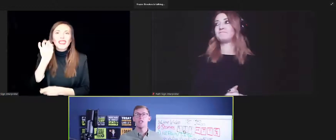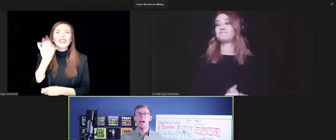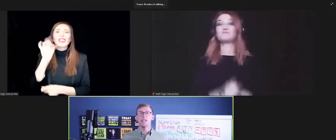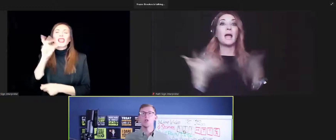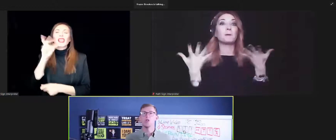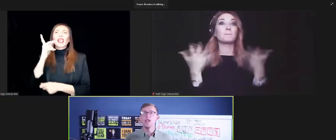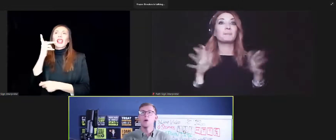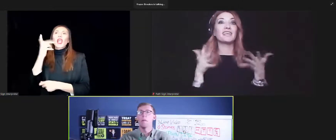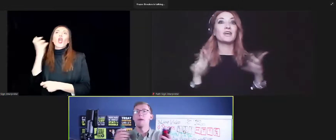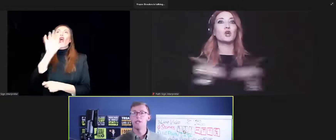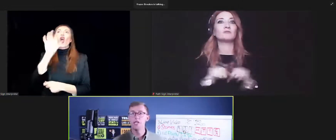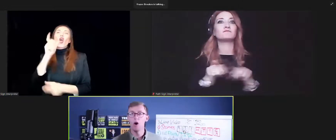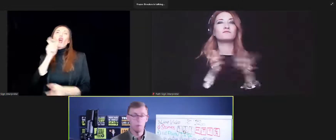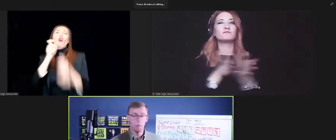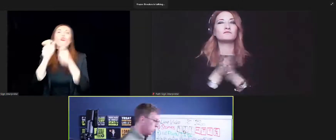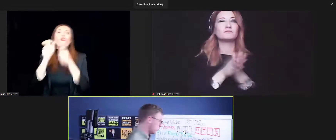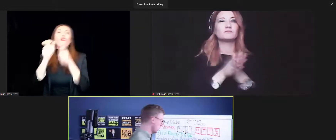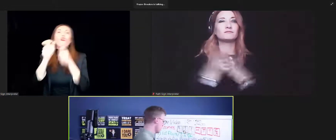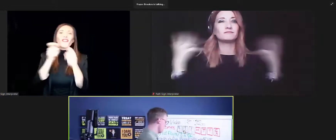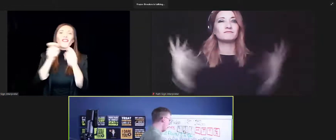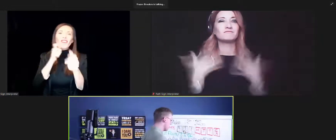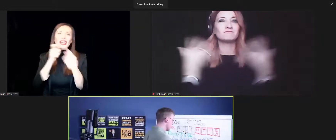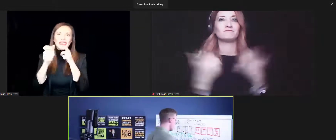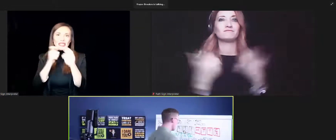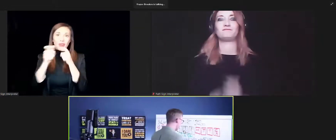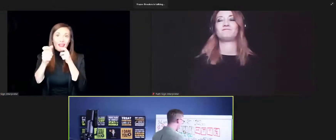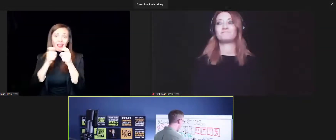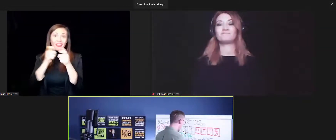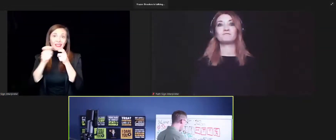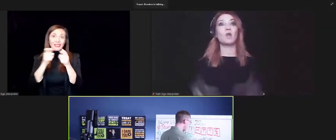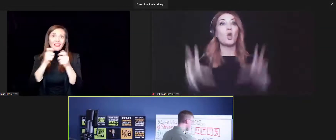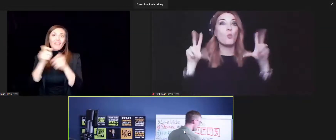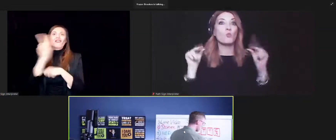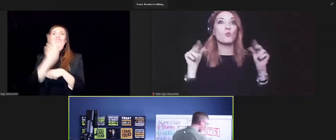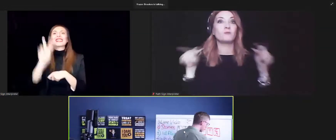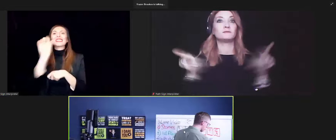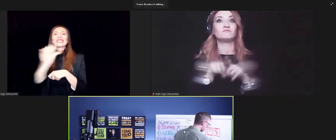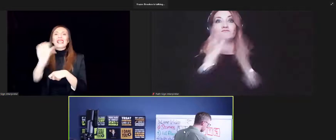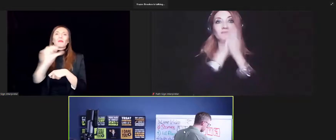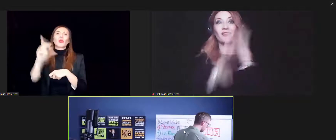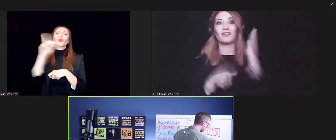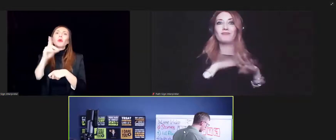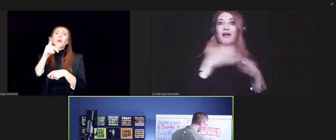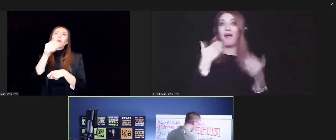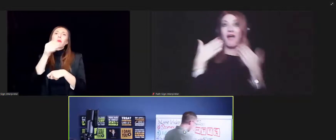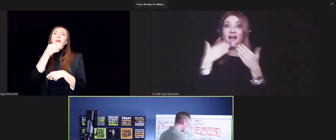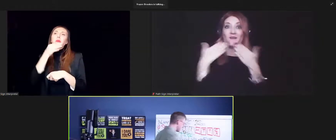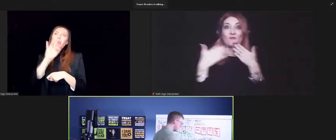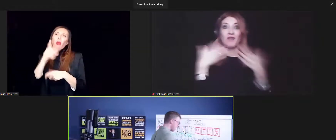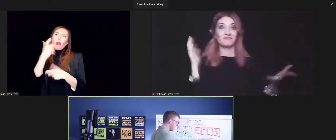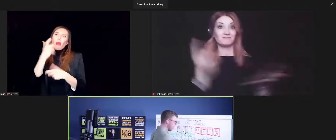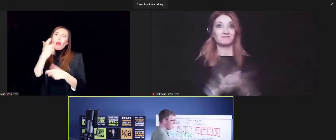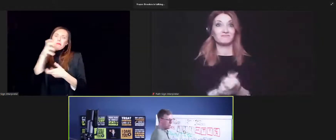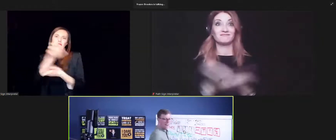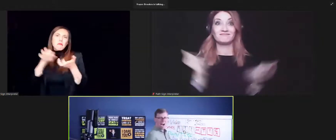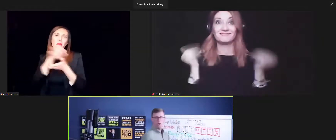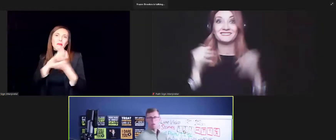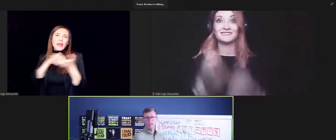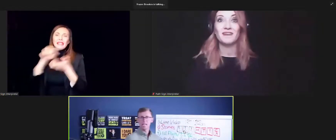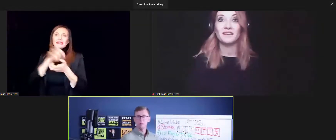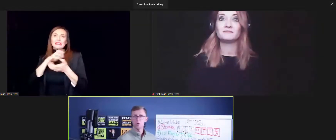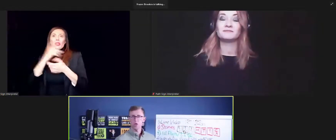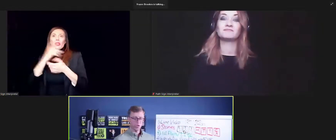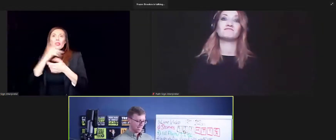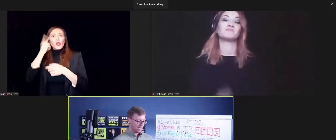Friday, Saturday, Sunday, you can mix it up. You could do, right, I'm going to do Friday, I'm going to do educational. Saturday, I mean, I don't